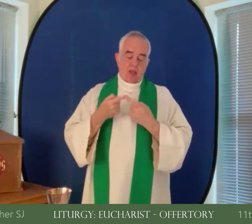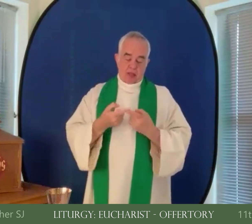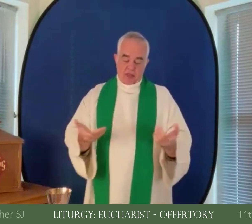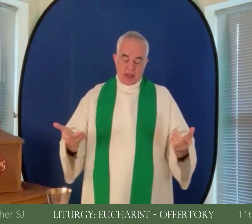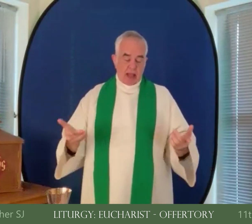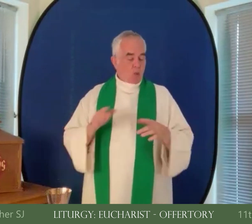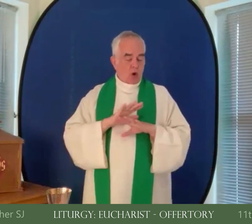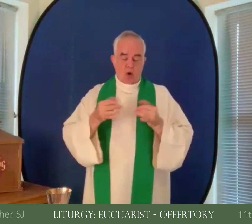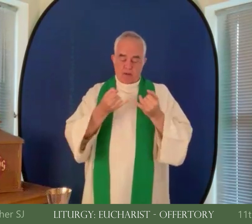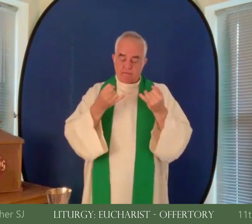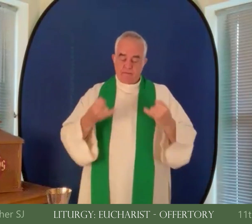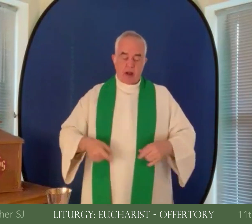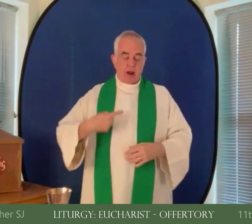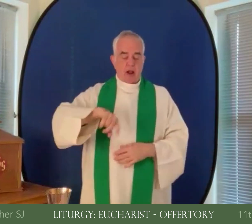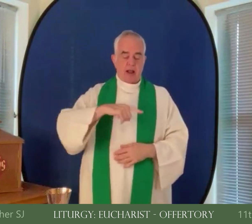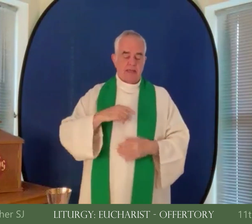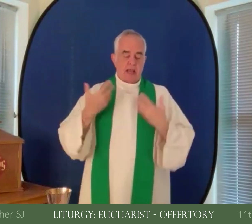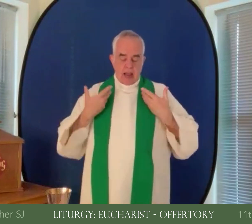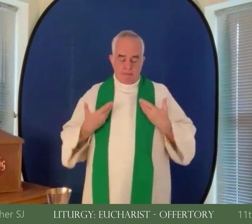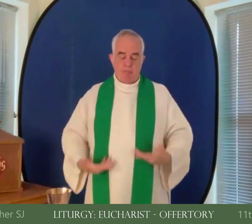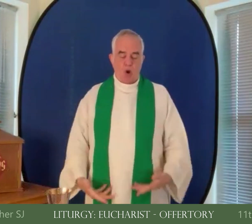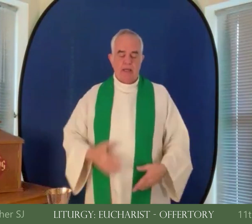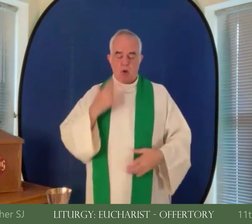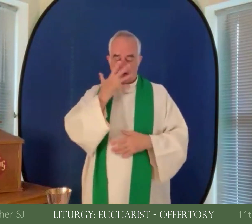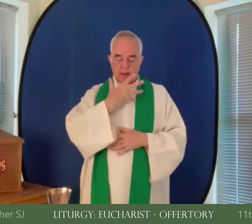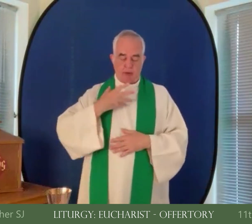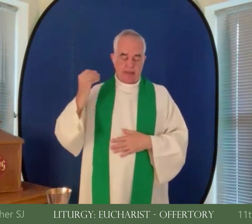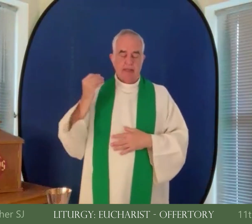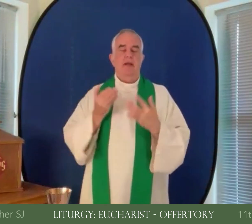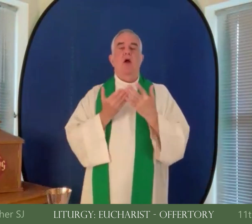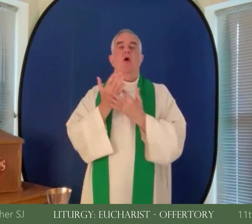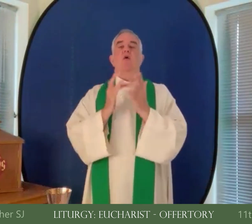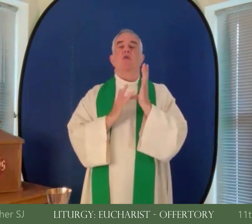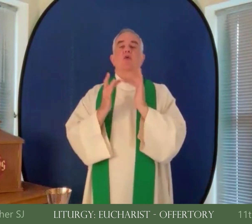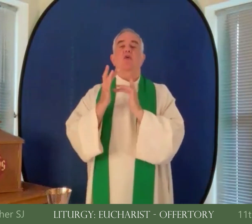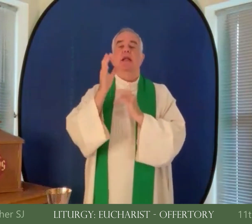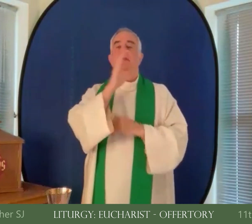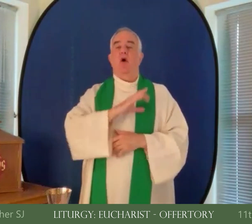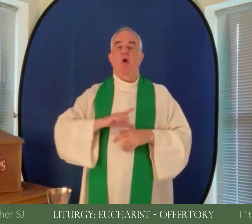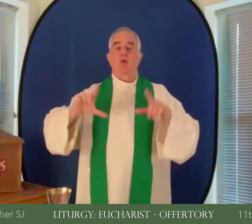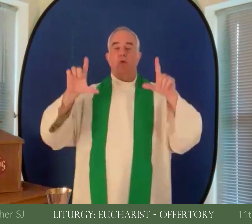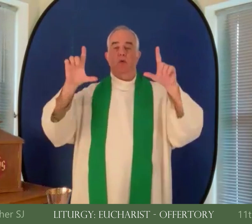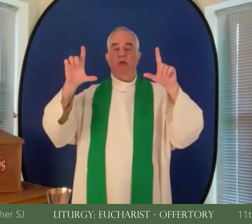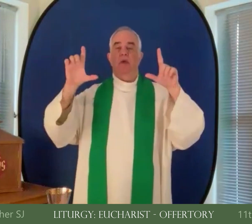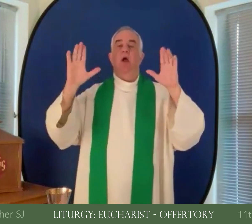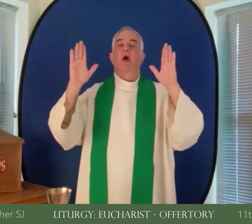that they will not fail us in body for spirit, to Christ our Lord.